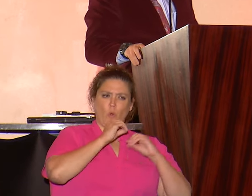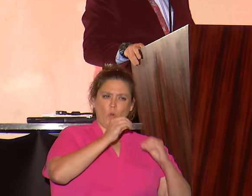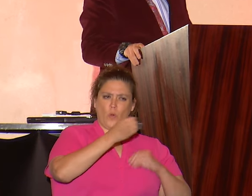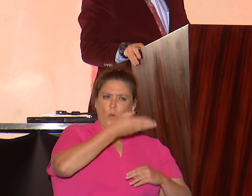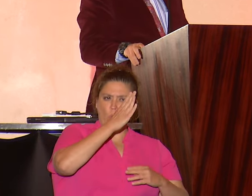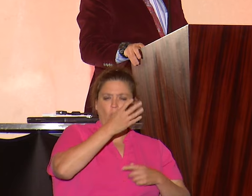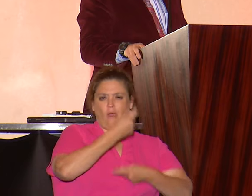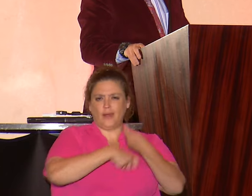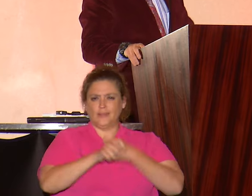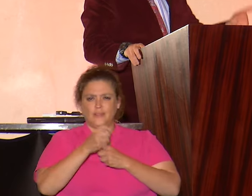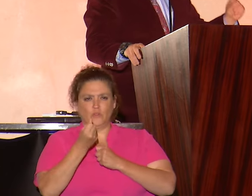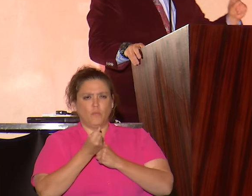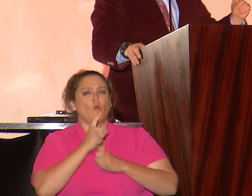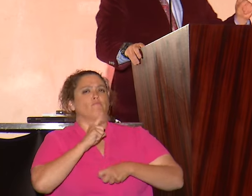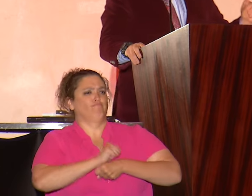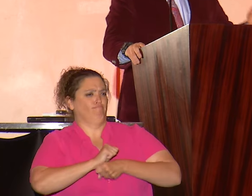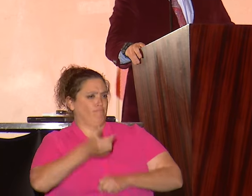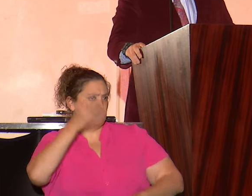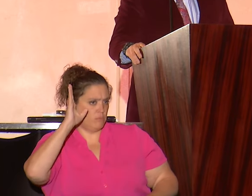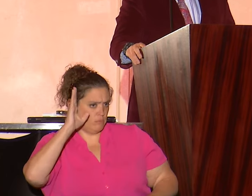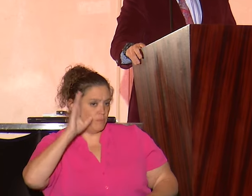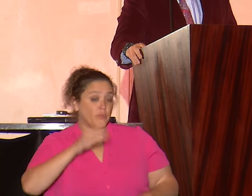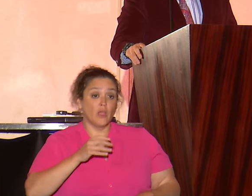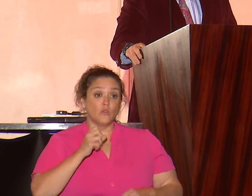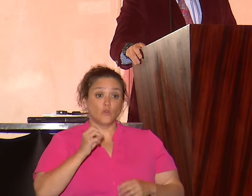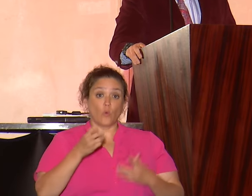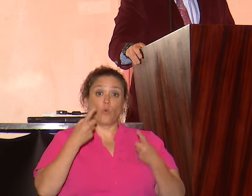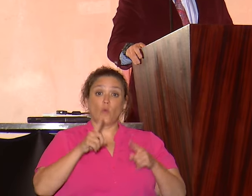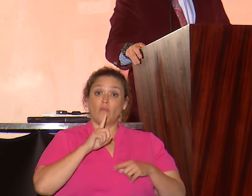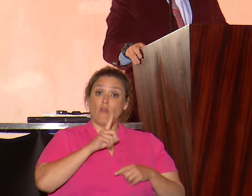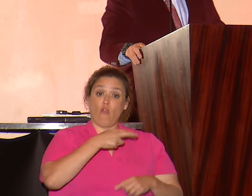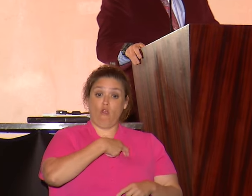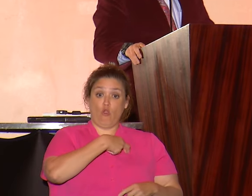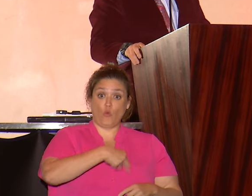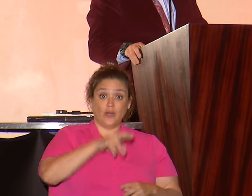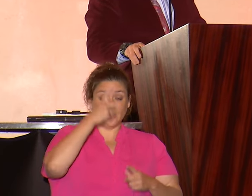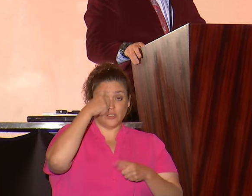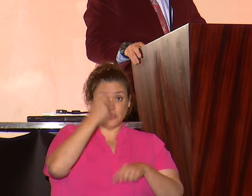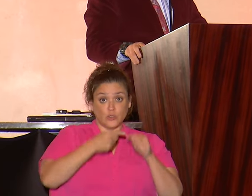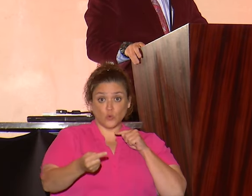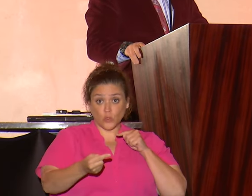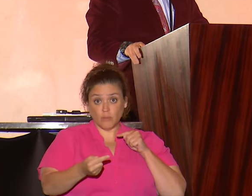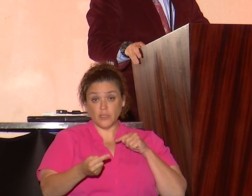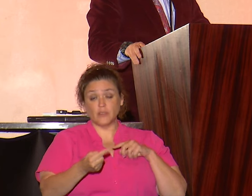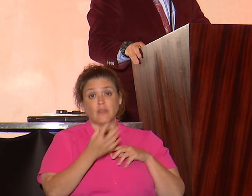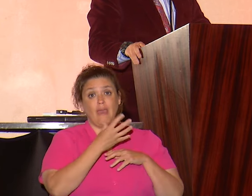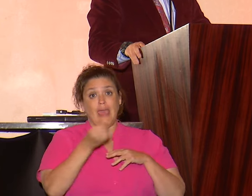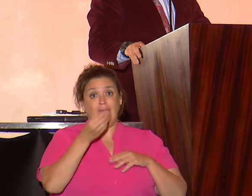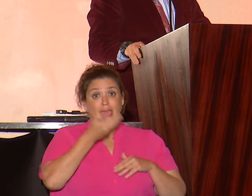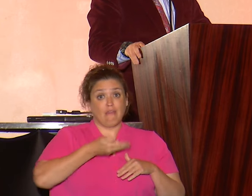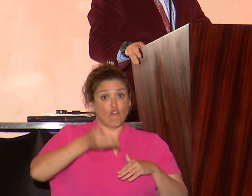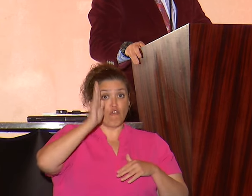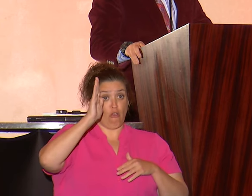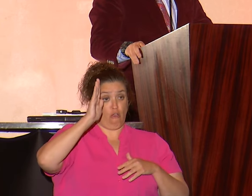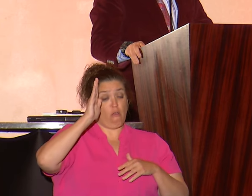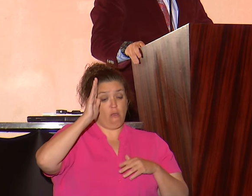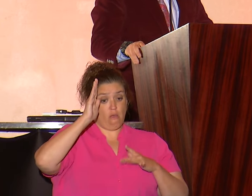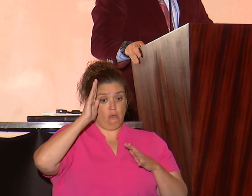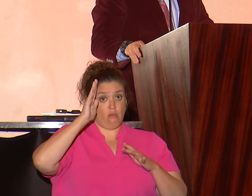existence of one. So every time there is religious disagreement and God withholds